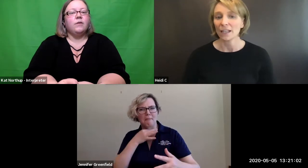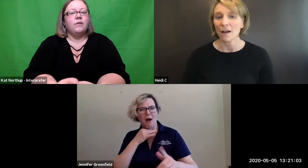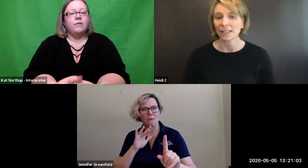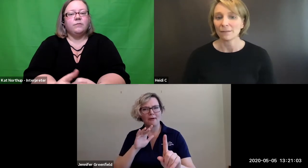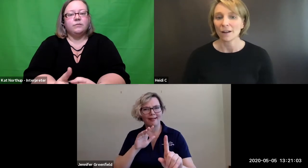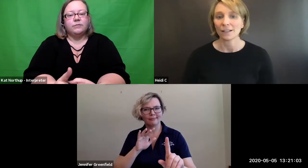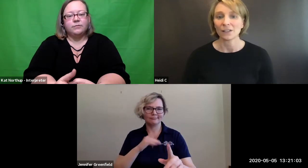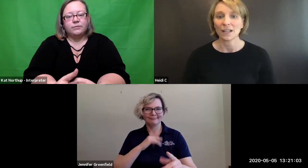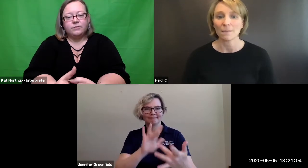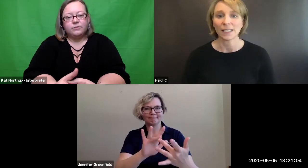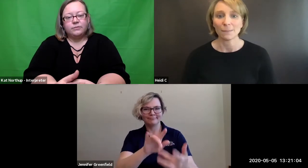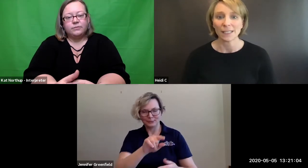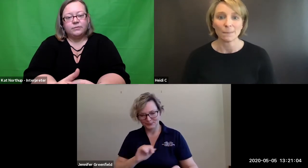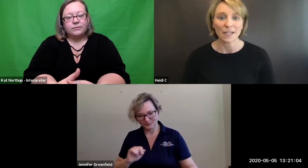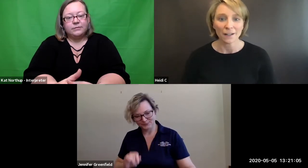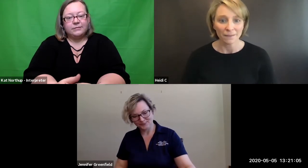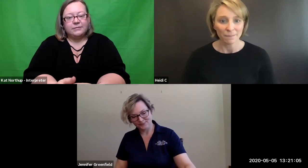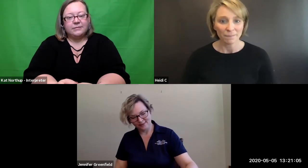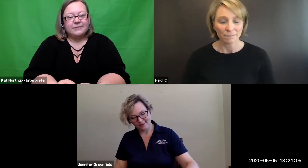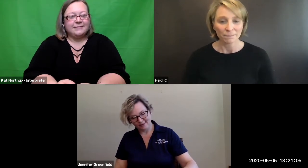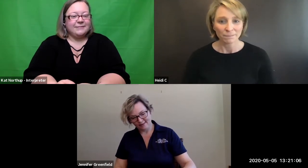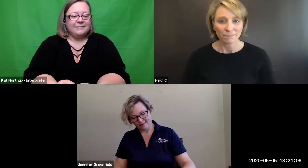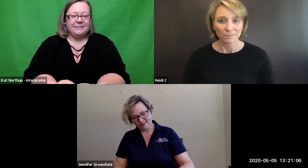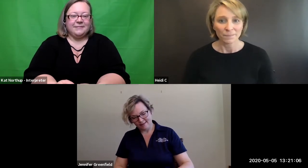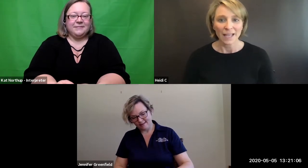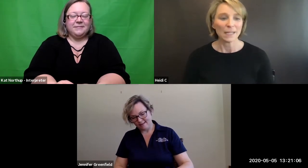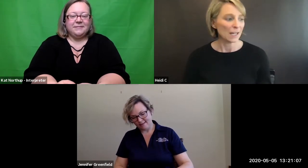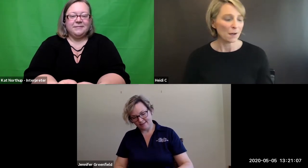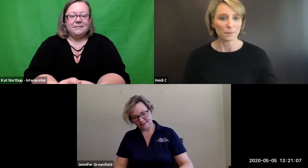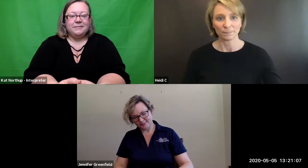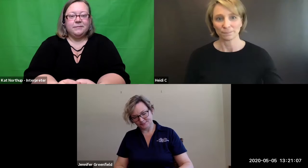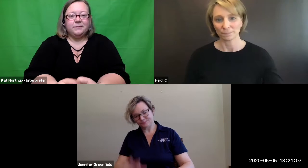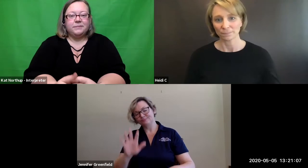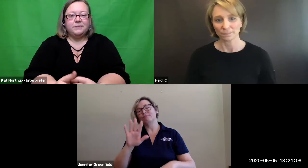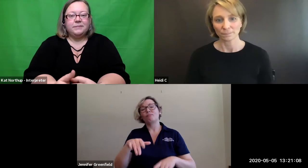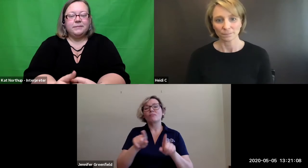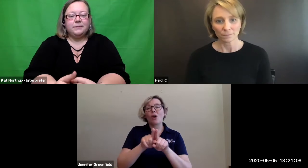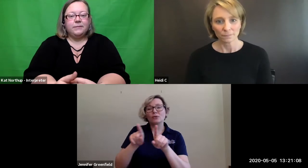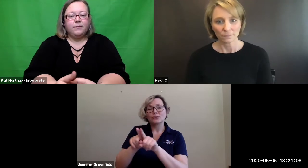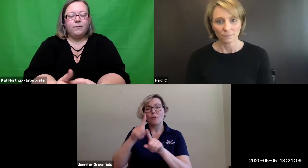any thoughts in regards to the commencement speaker? Let me know.